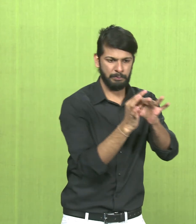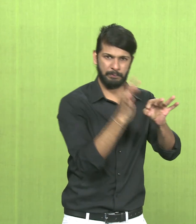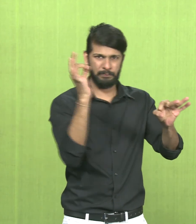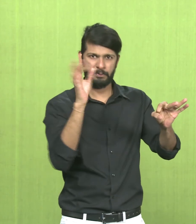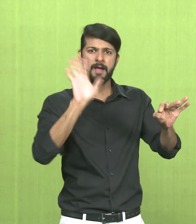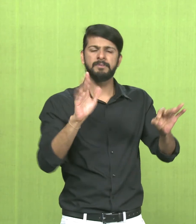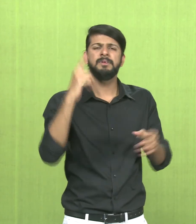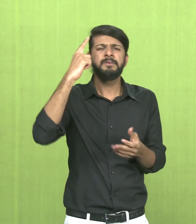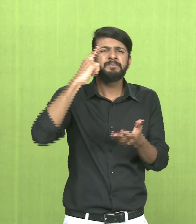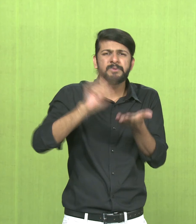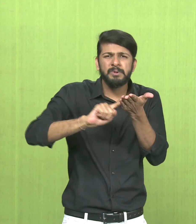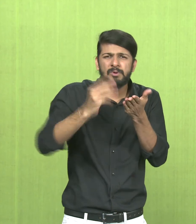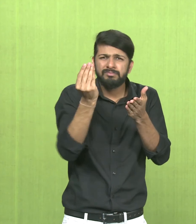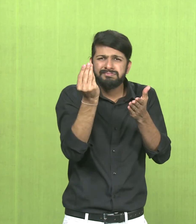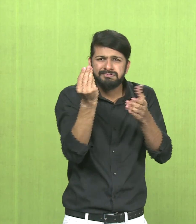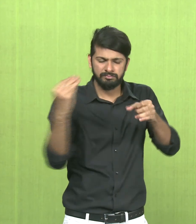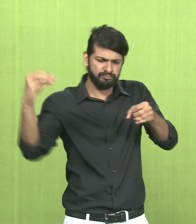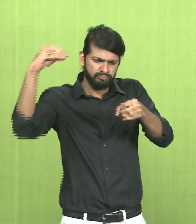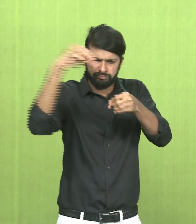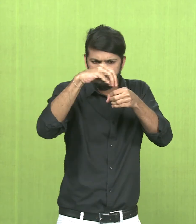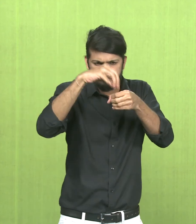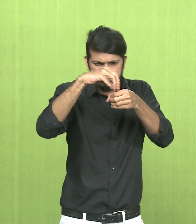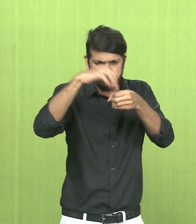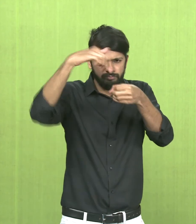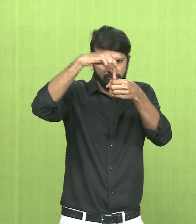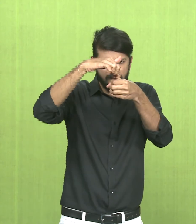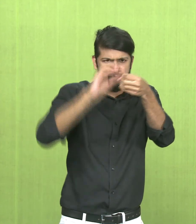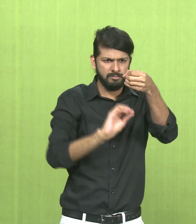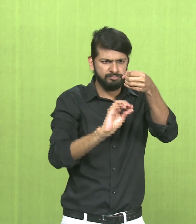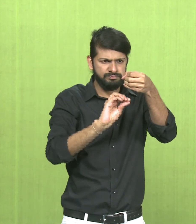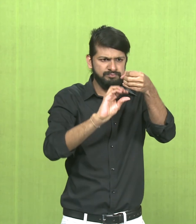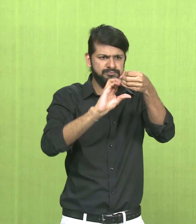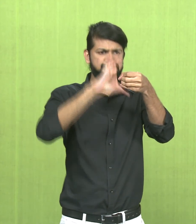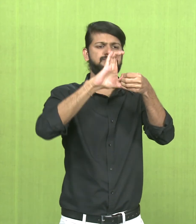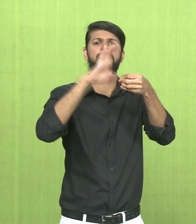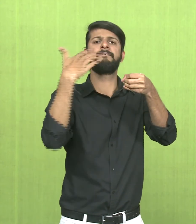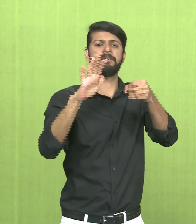charcoal wrapped within a layer of wood.